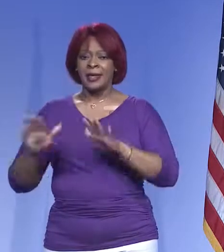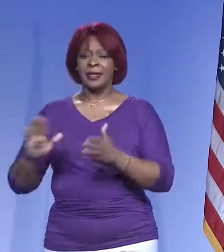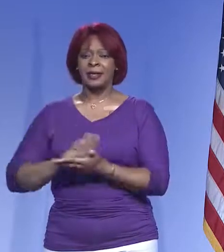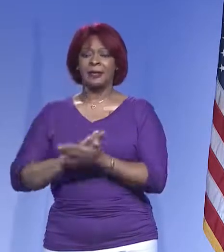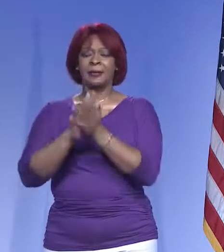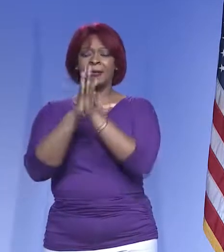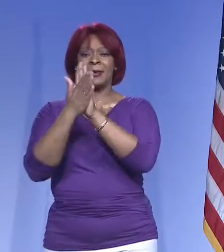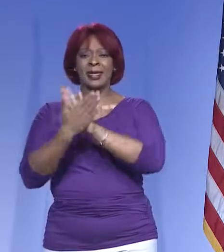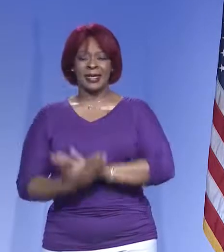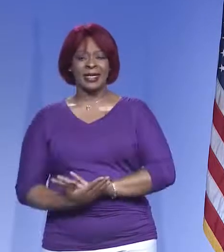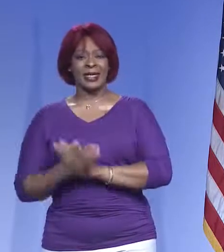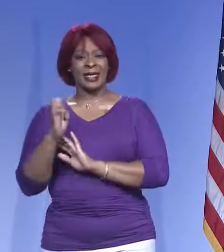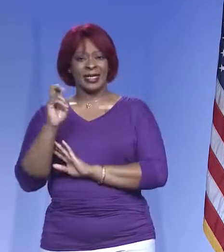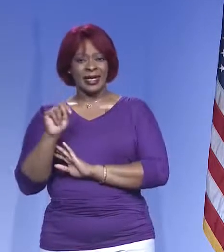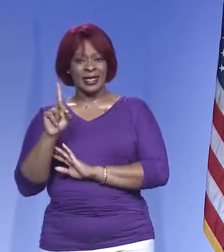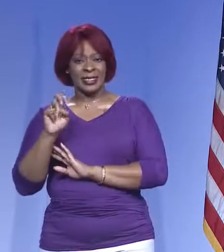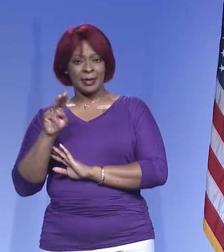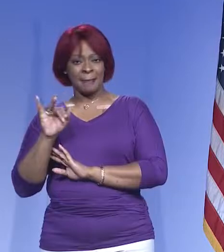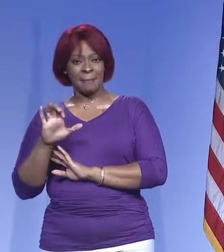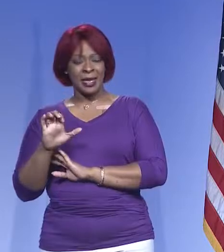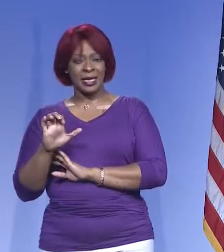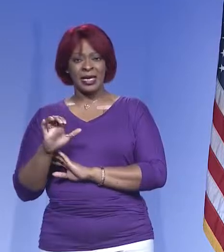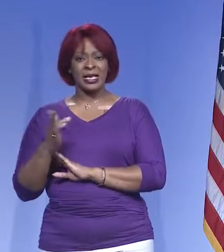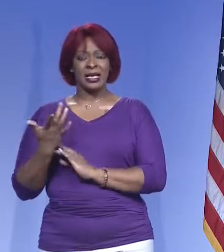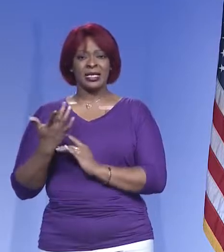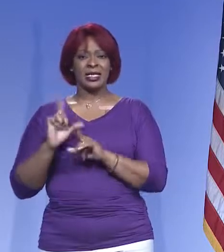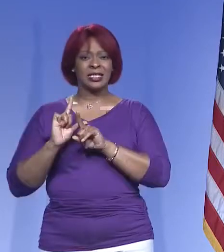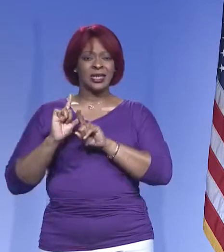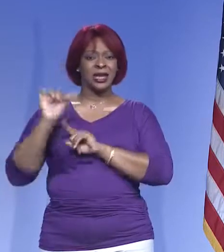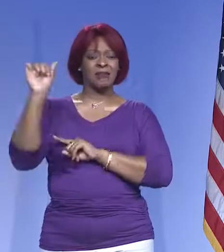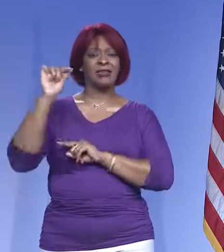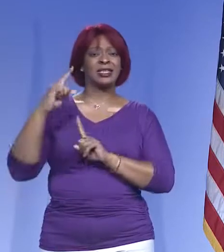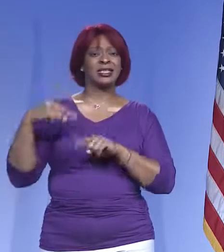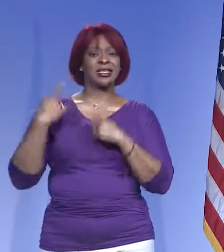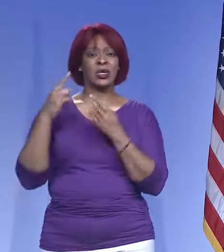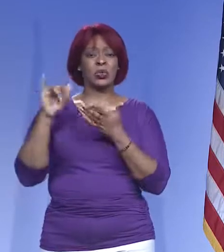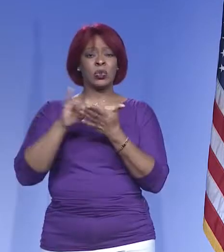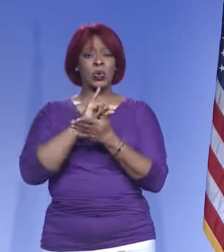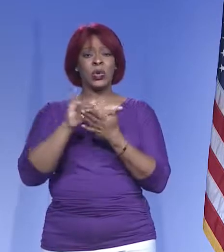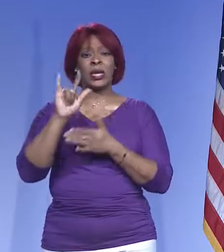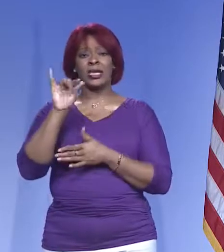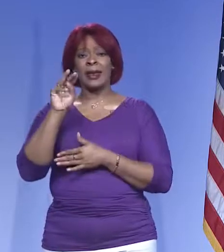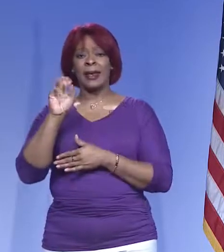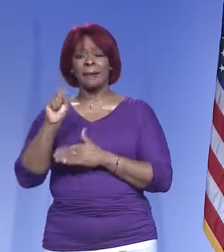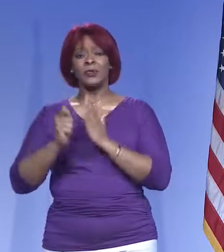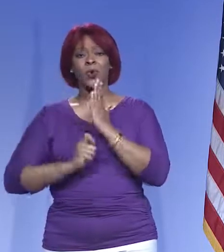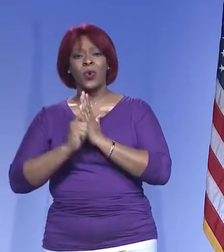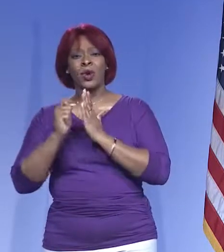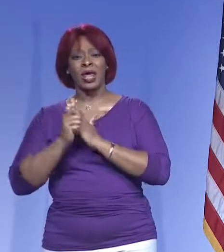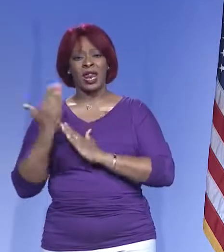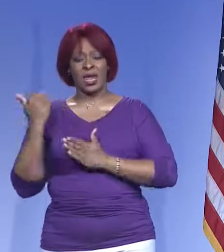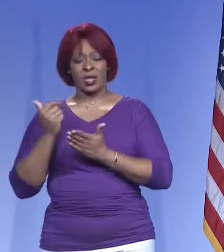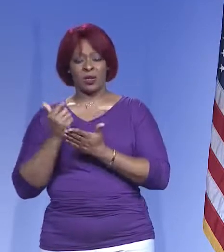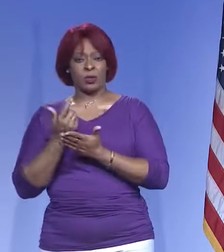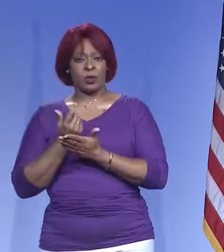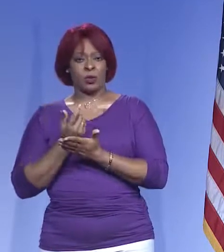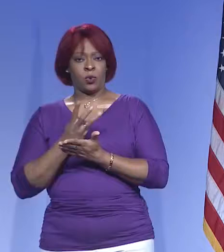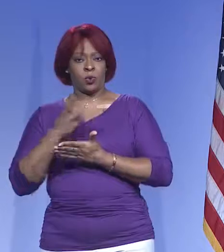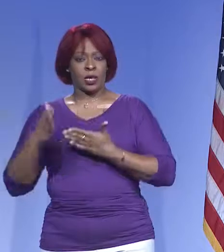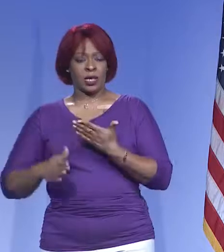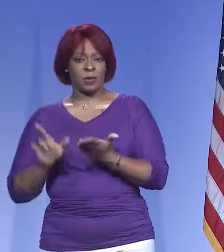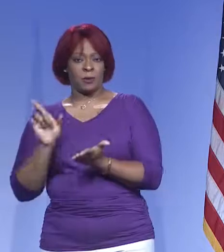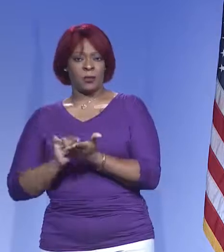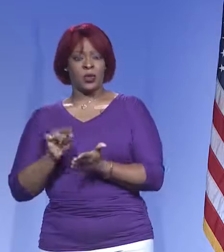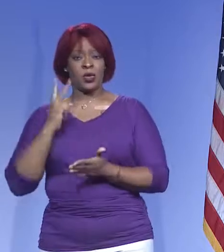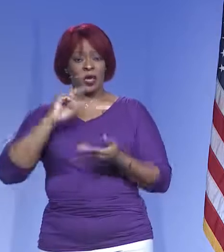an endemic has taken off, especially since the New York Times article over the weekend. If you're looking at our